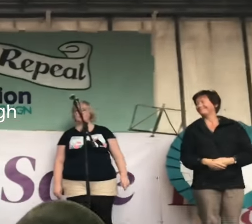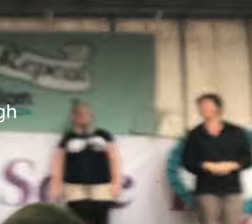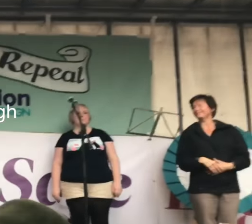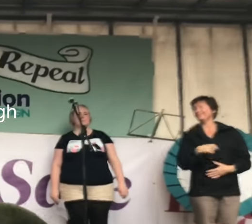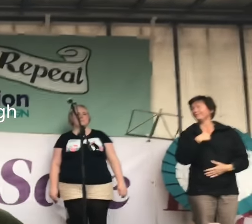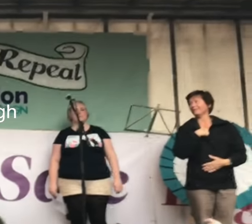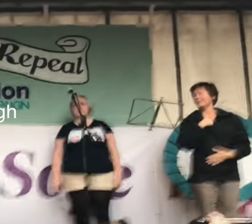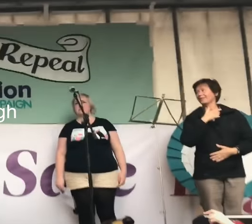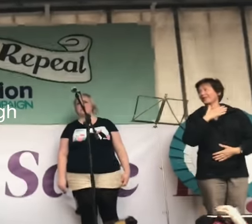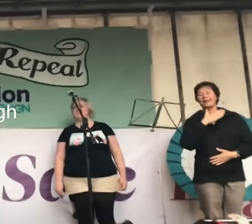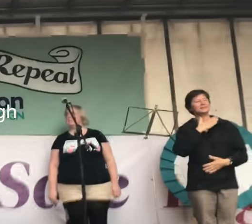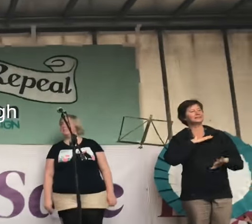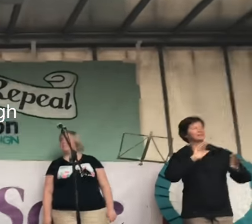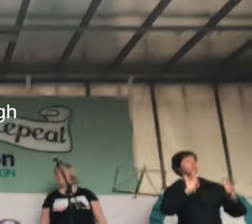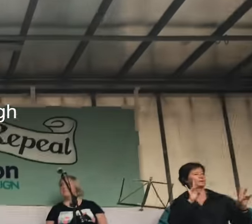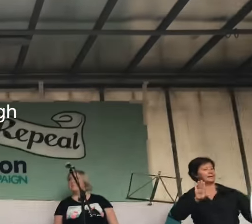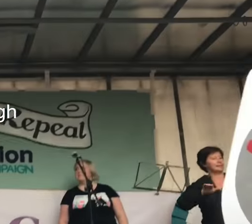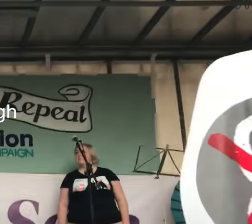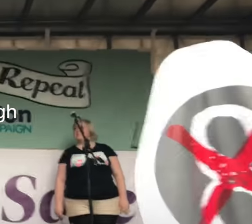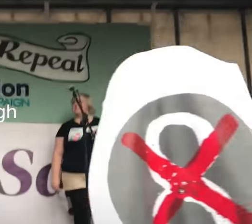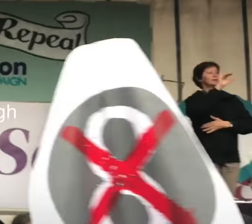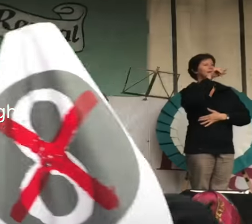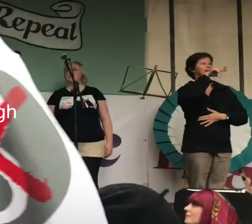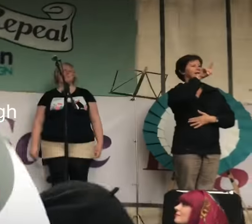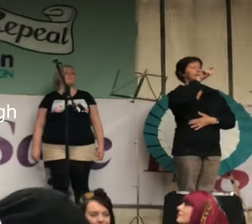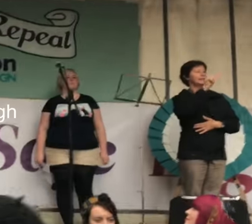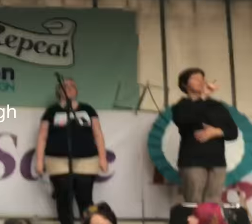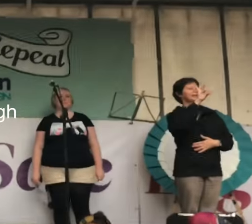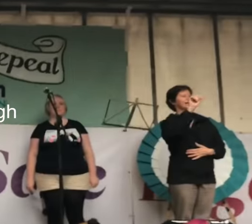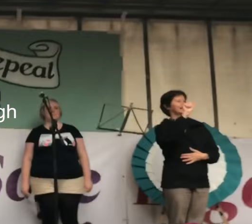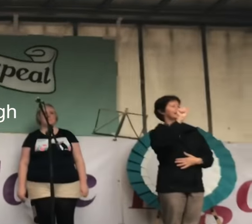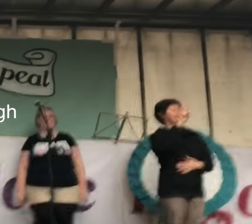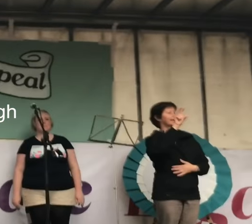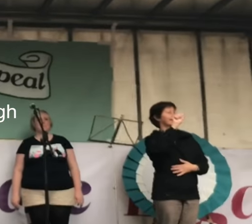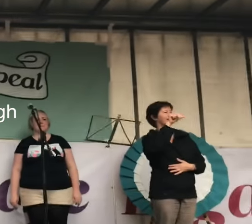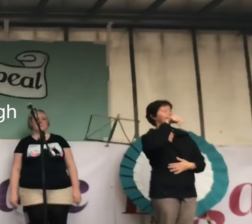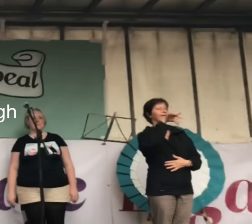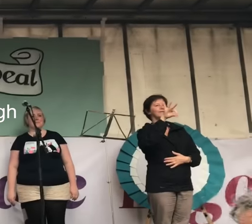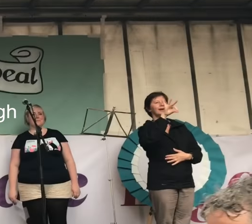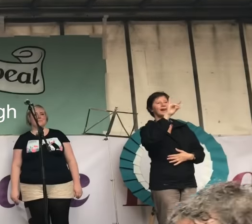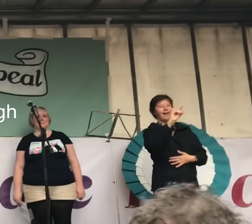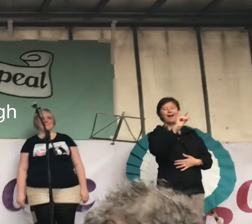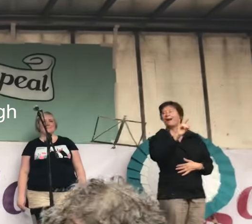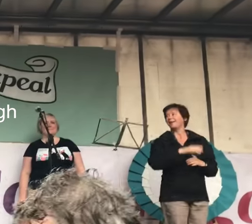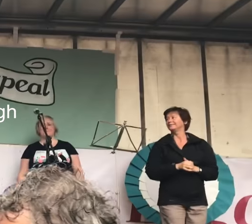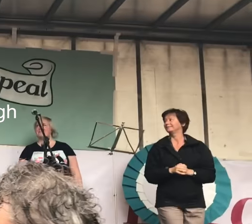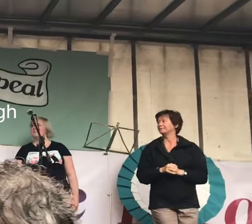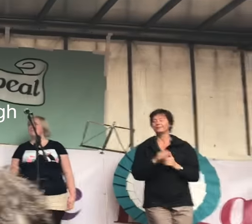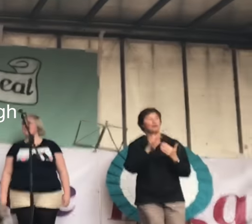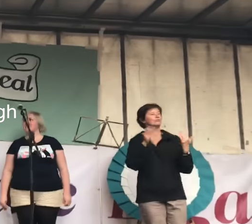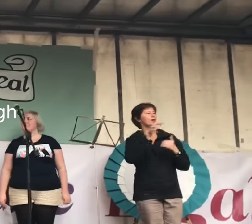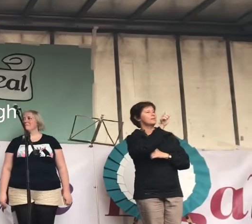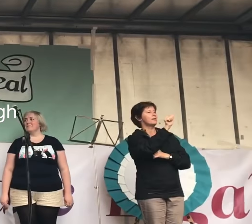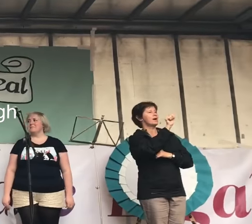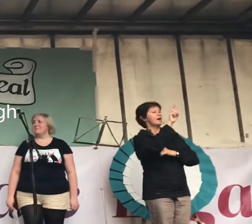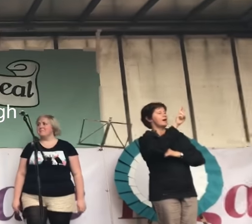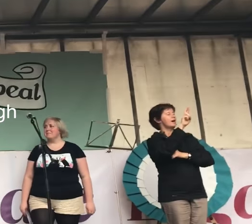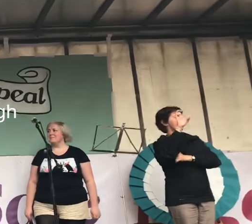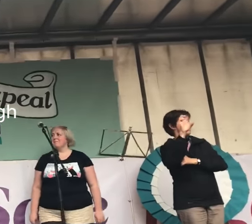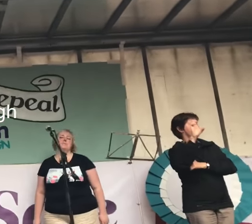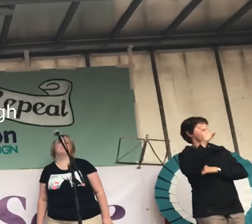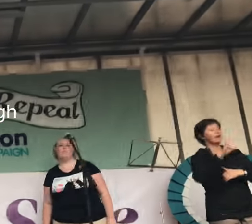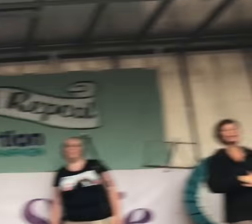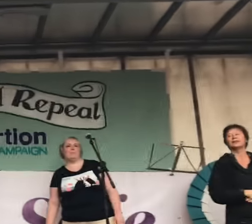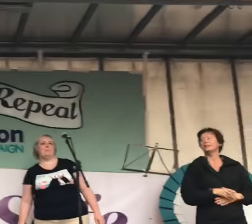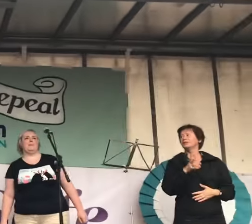I would like to really quickly introduce Linda Kavanagh. She's one of this year's co-conveners, and she's gonna talk to